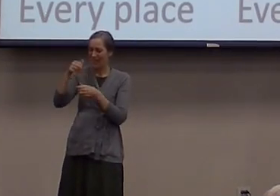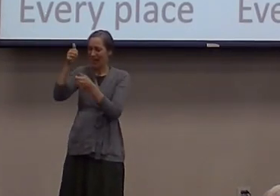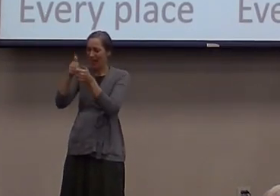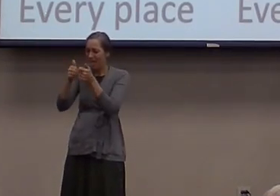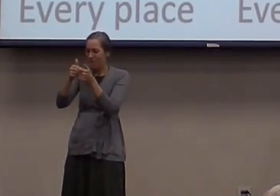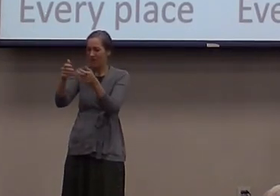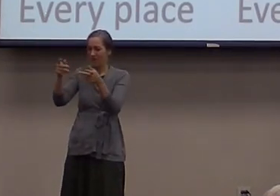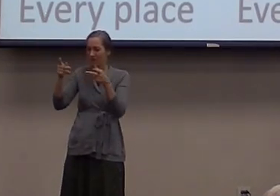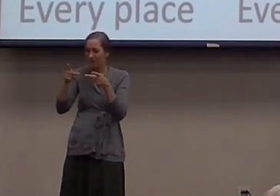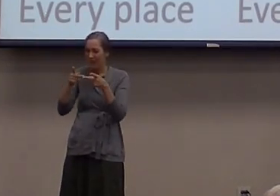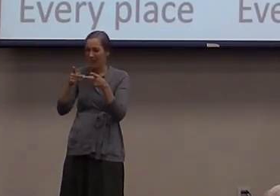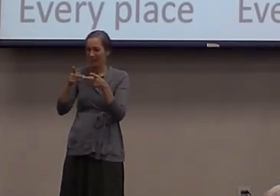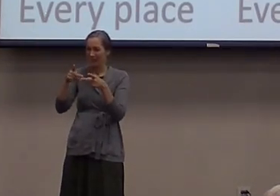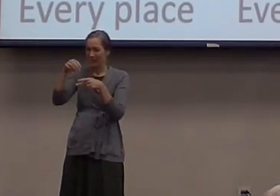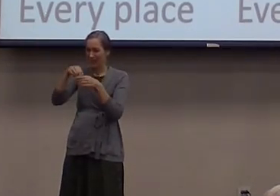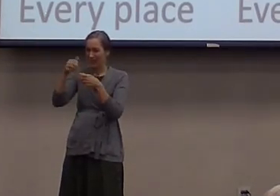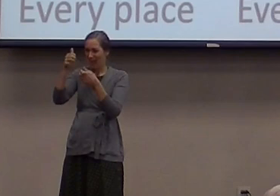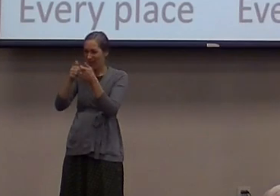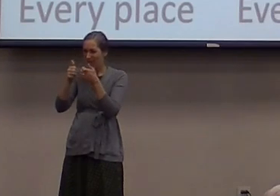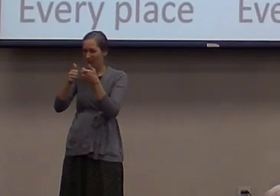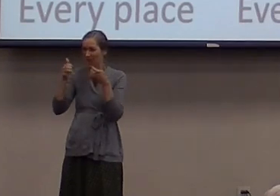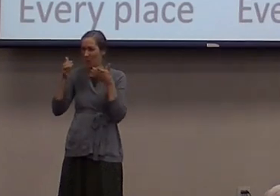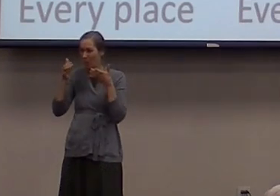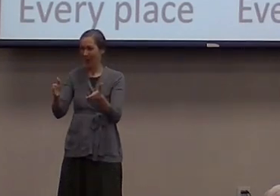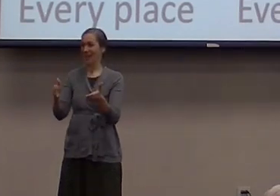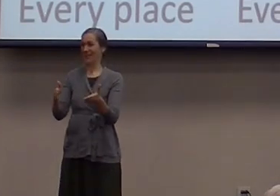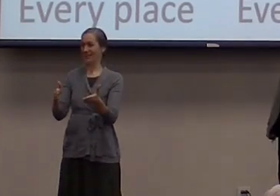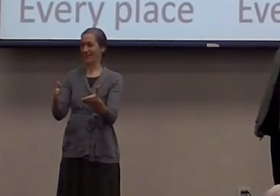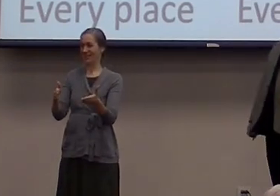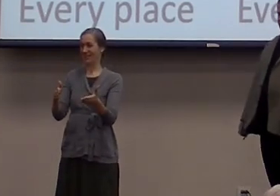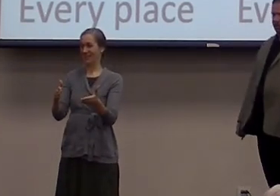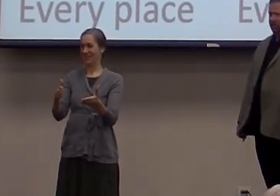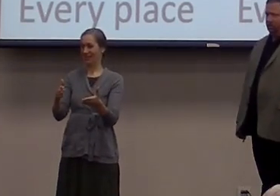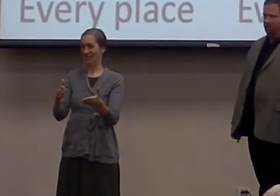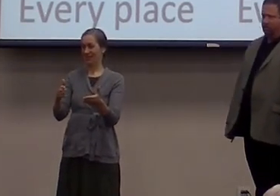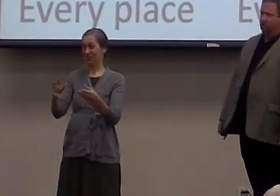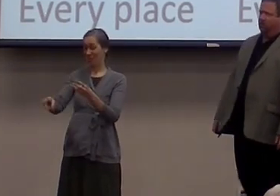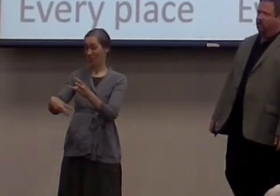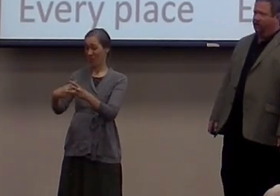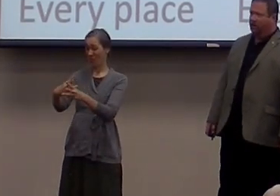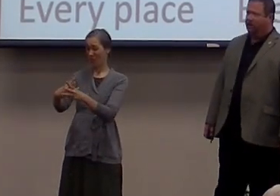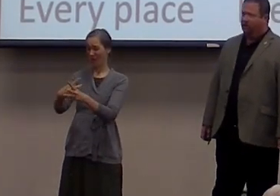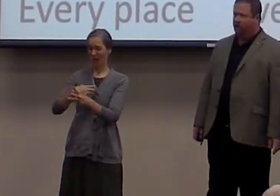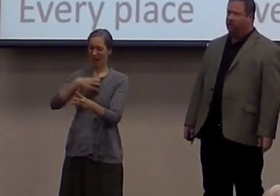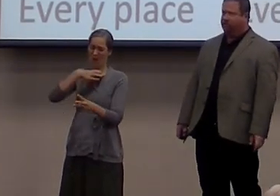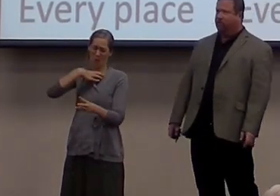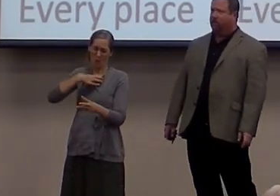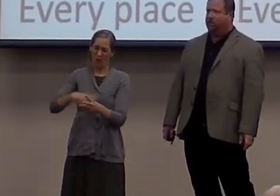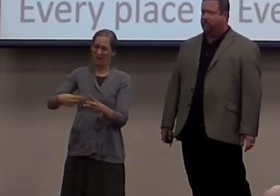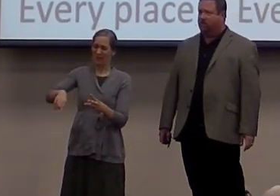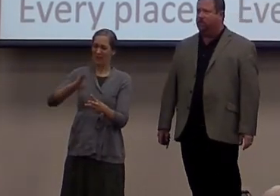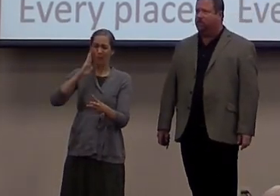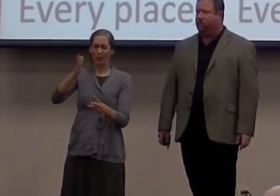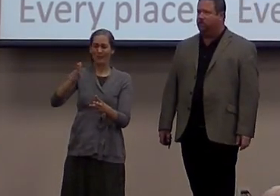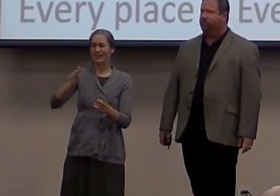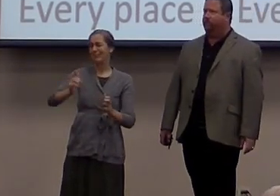us preach the Word in every way. I wish that the world would surrender and come into our